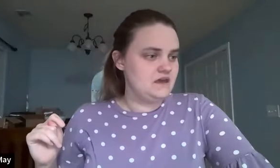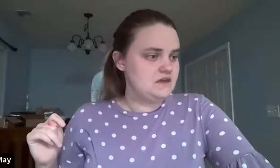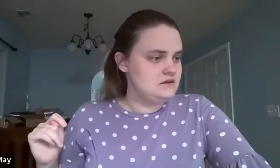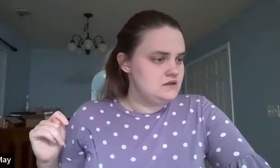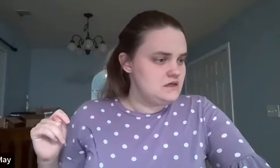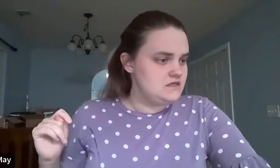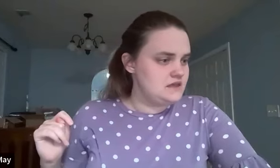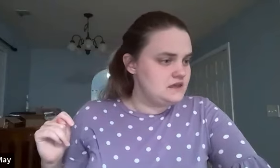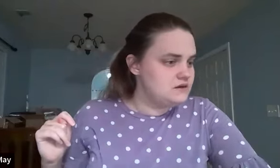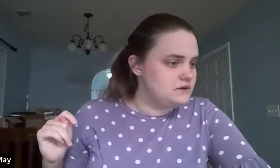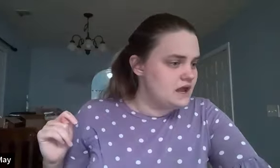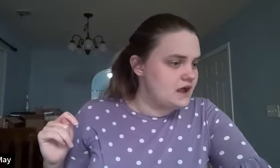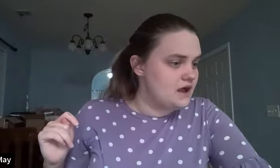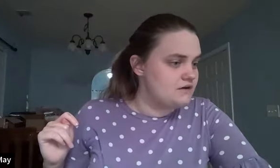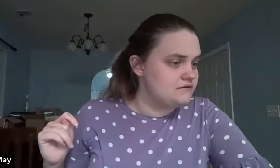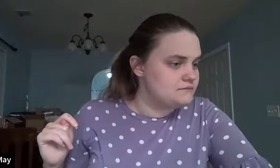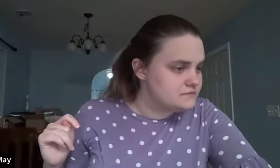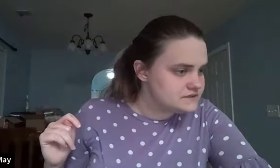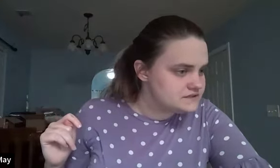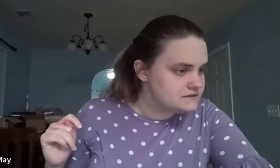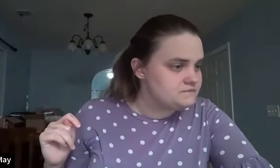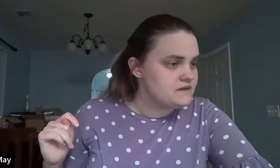Okay. Then we have, let's see,